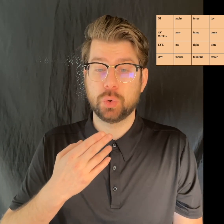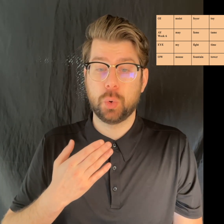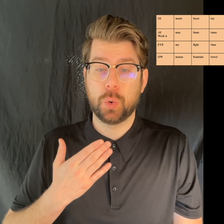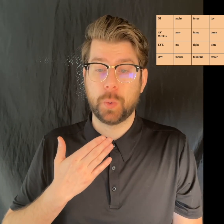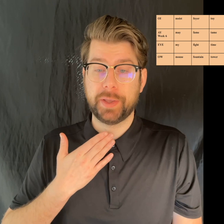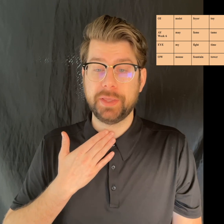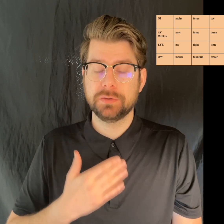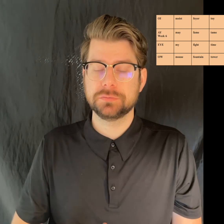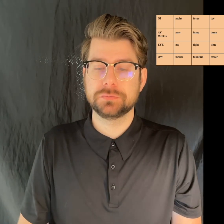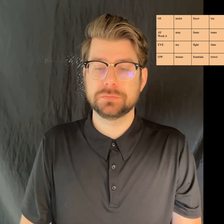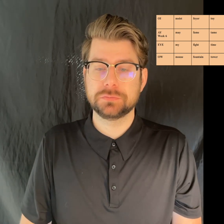zoy,